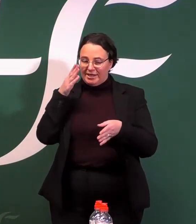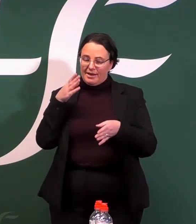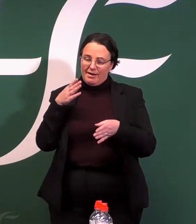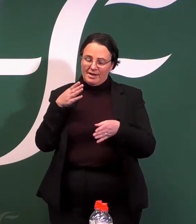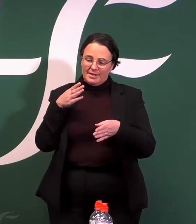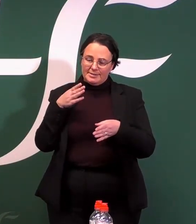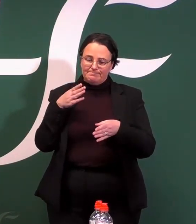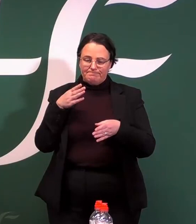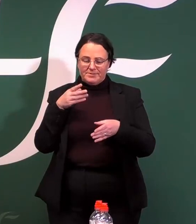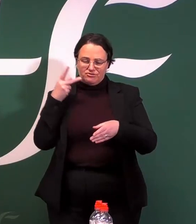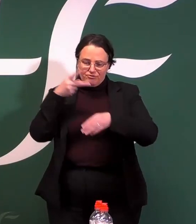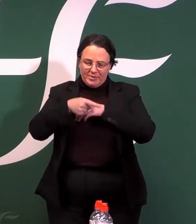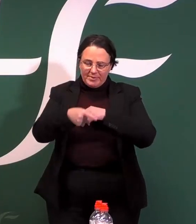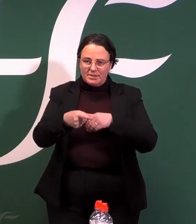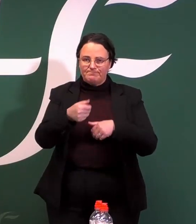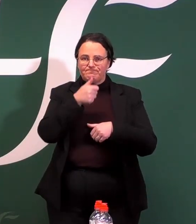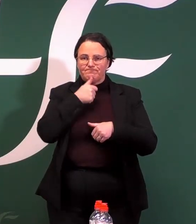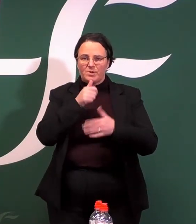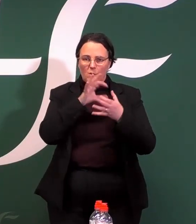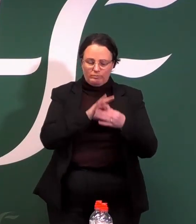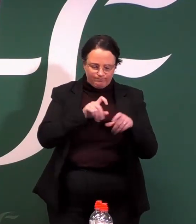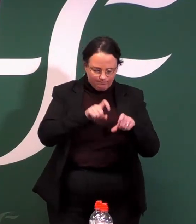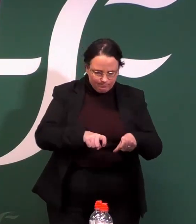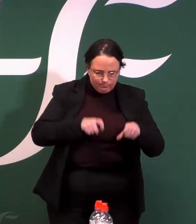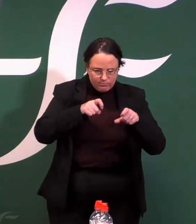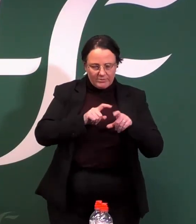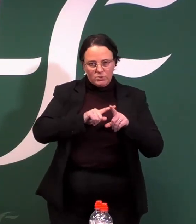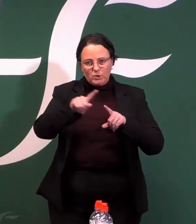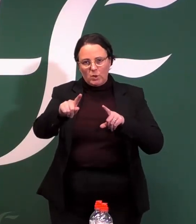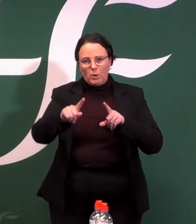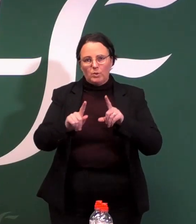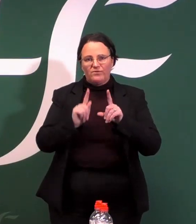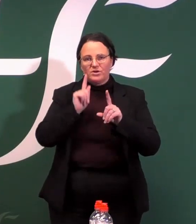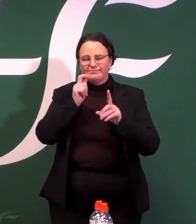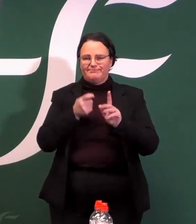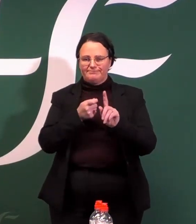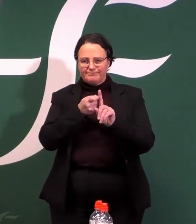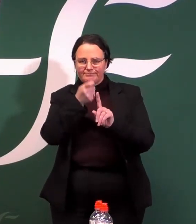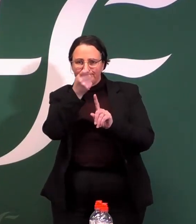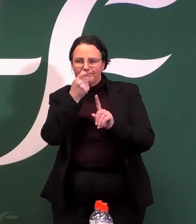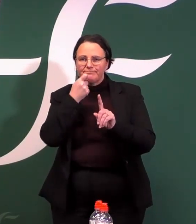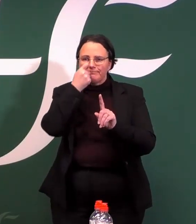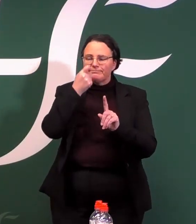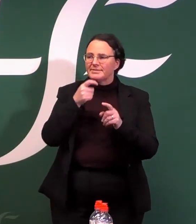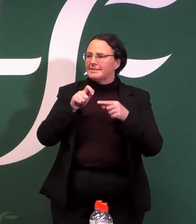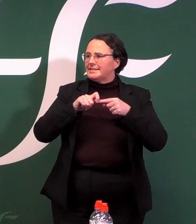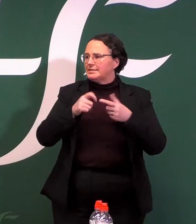of having to go home, stay in isolation, getting tested, and a very low positivity of the test.